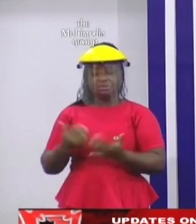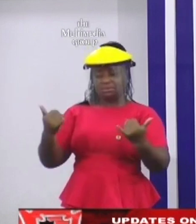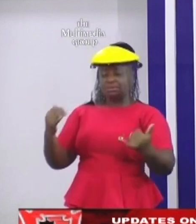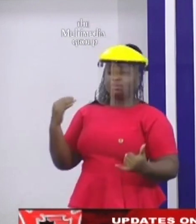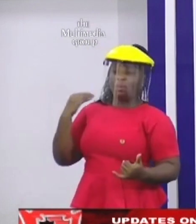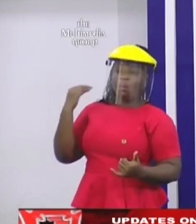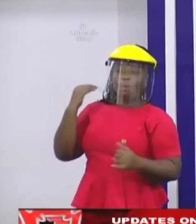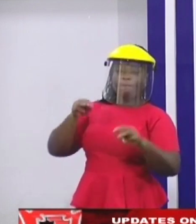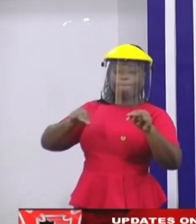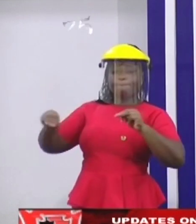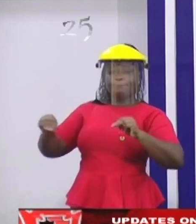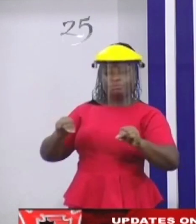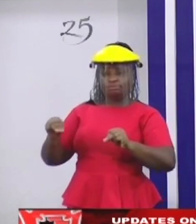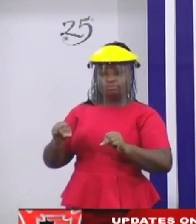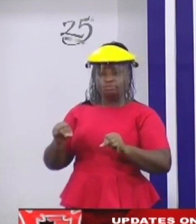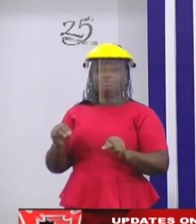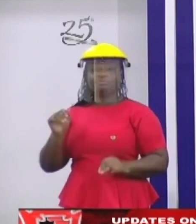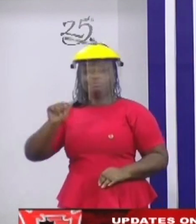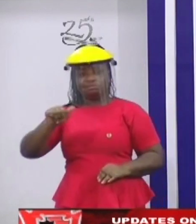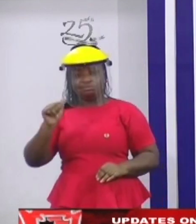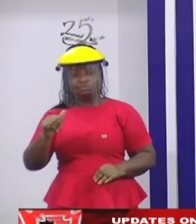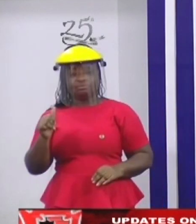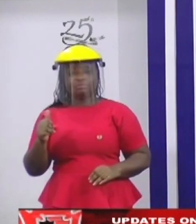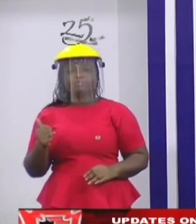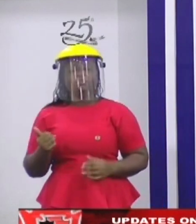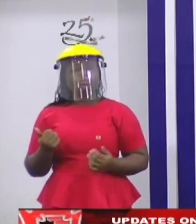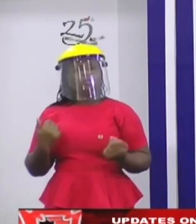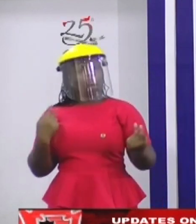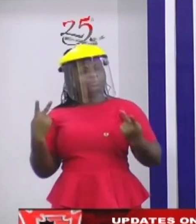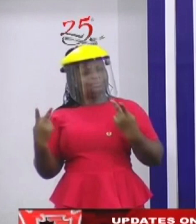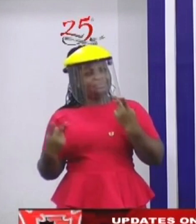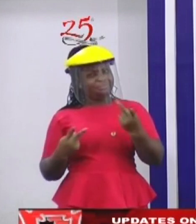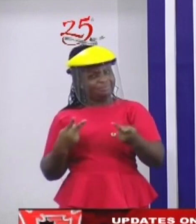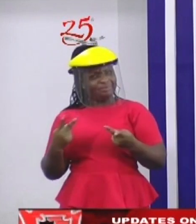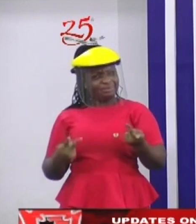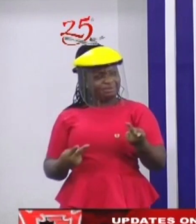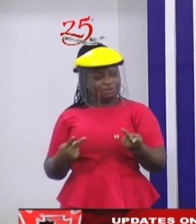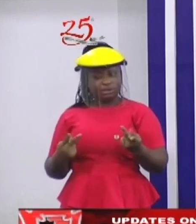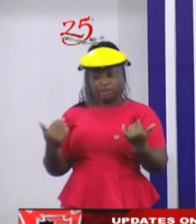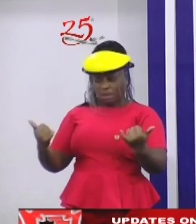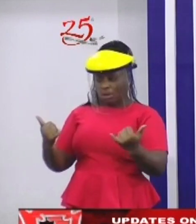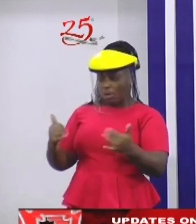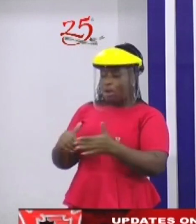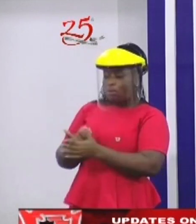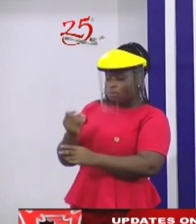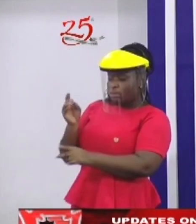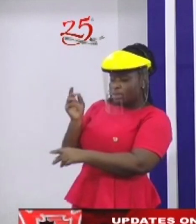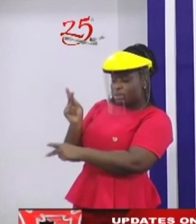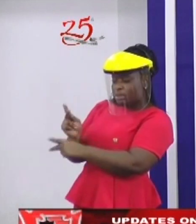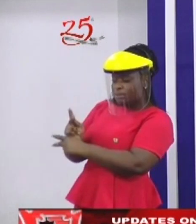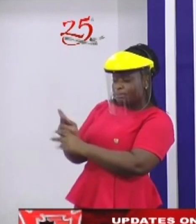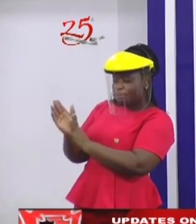management. Yes, we visit. The definition to keep someone on home management is the fact that you do not have